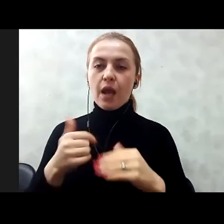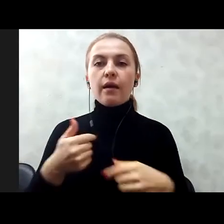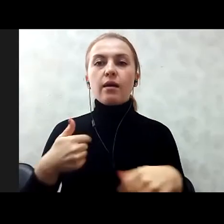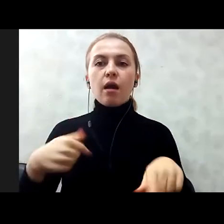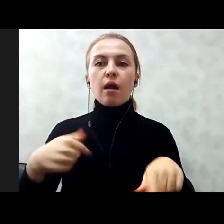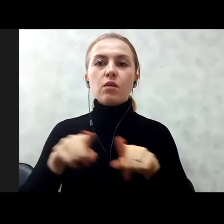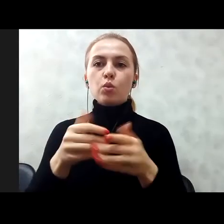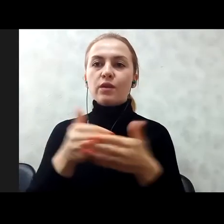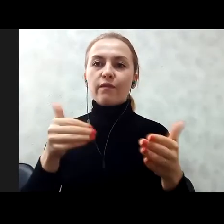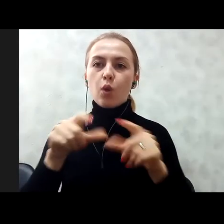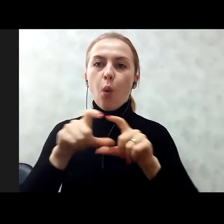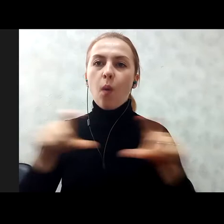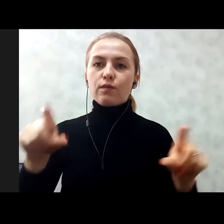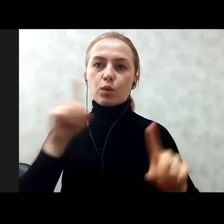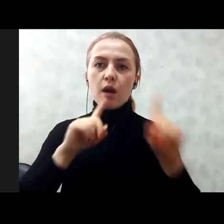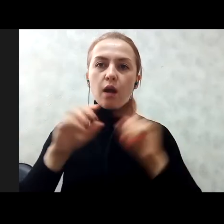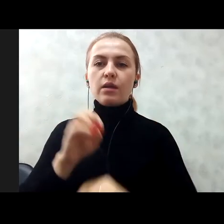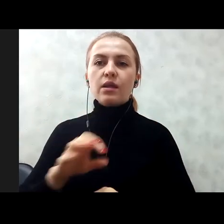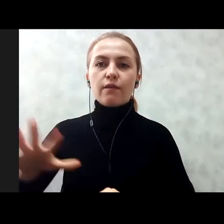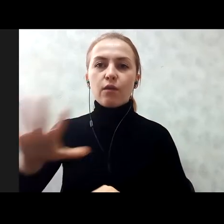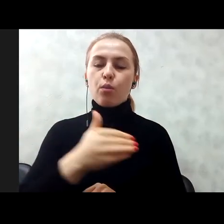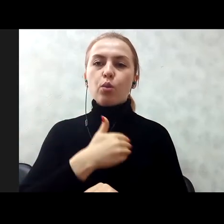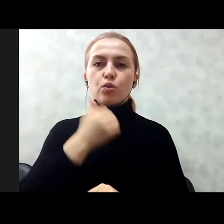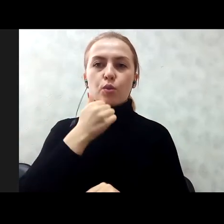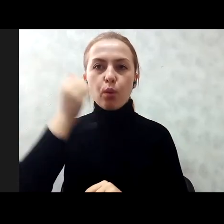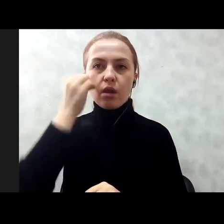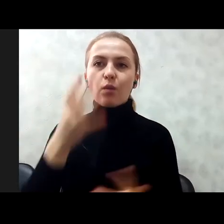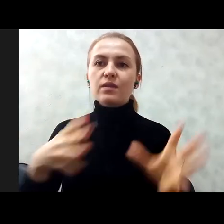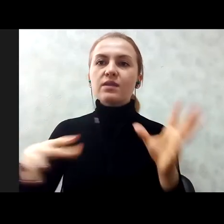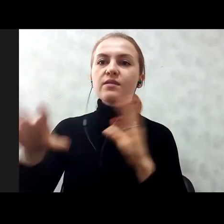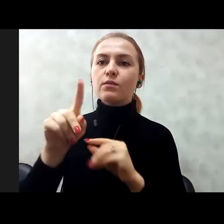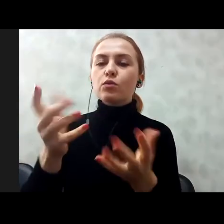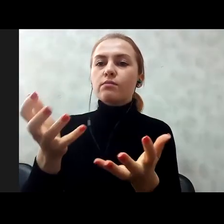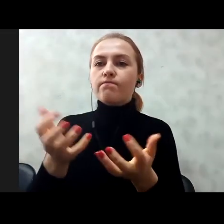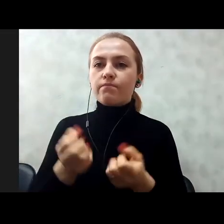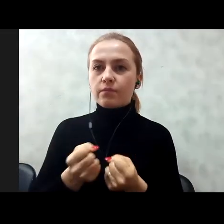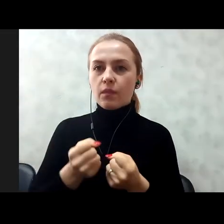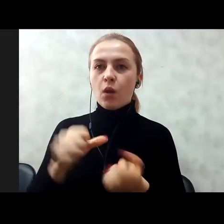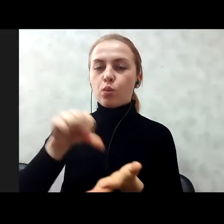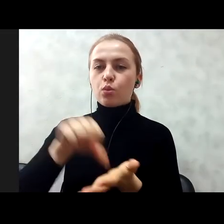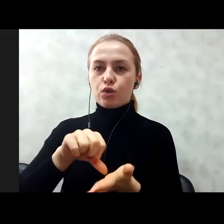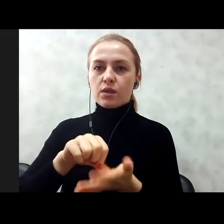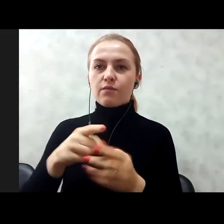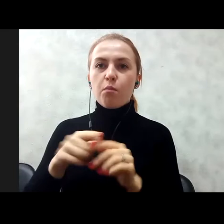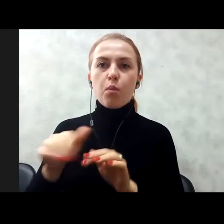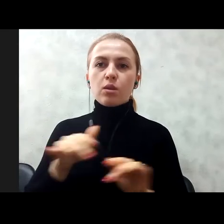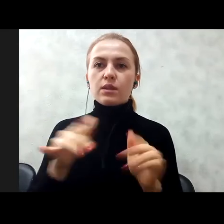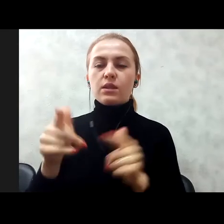implement international best practices in Ukraine. On behalf of our office, I would like to thank all of those